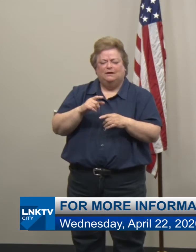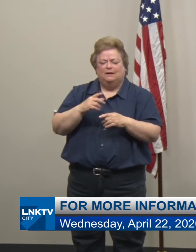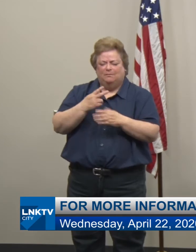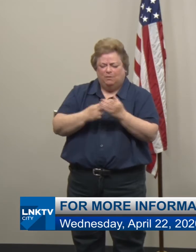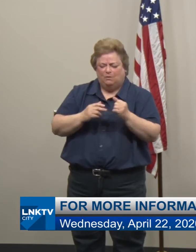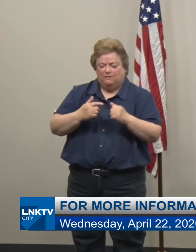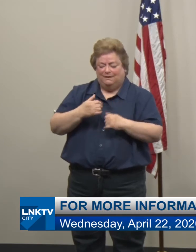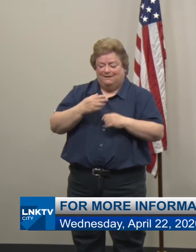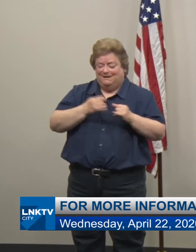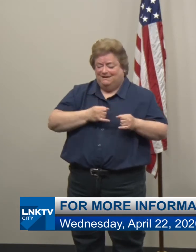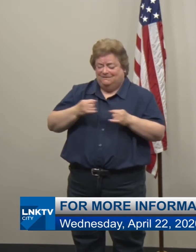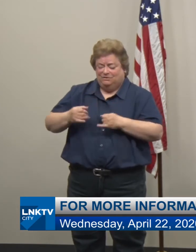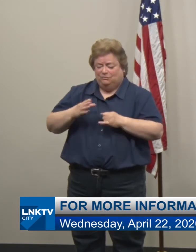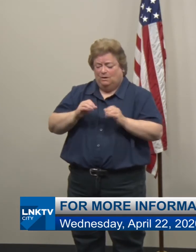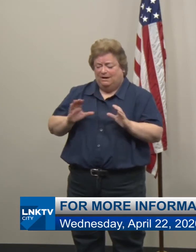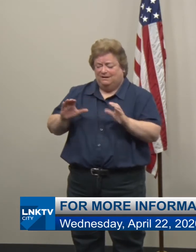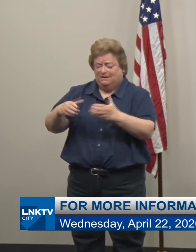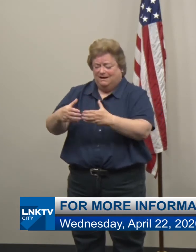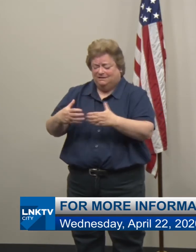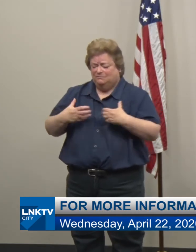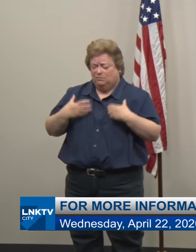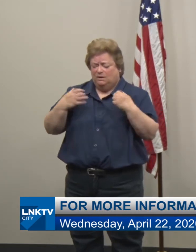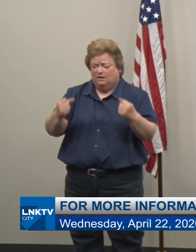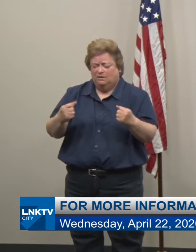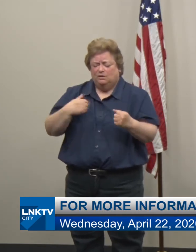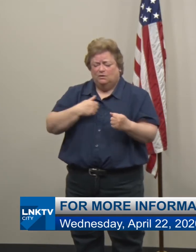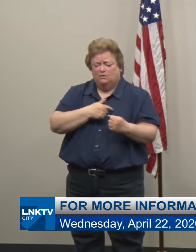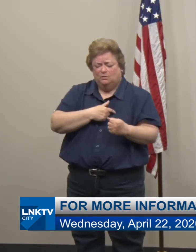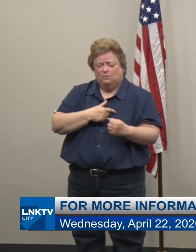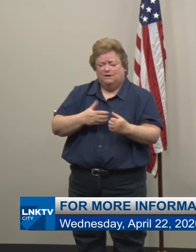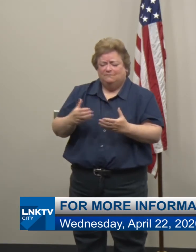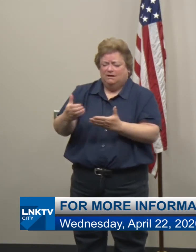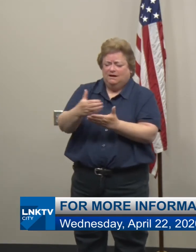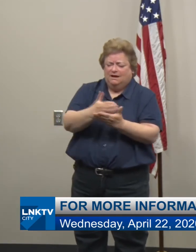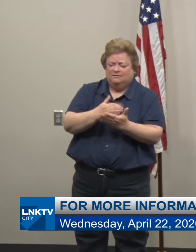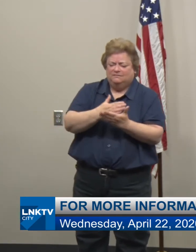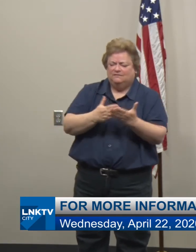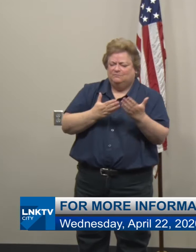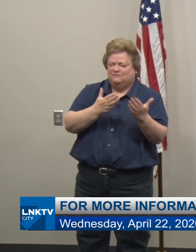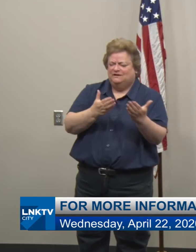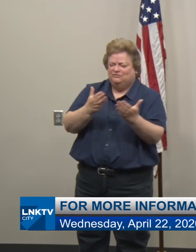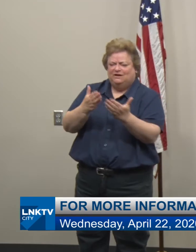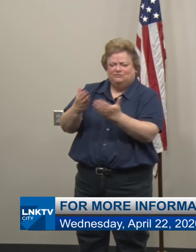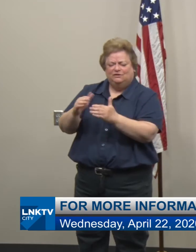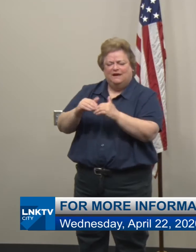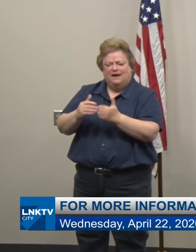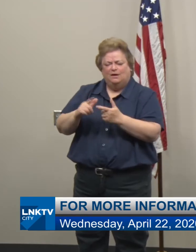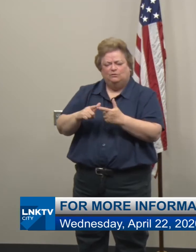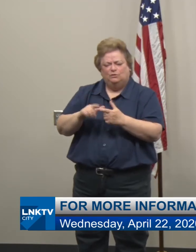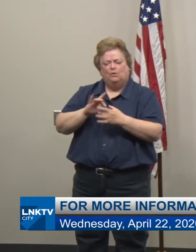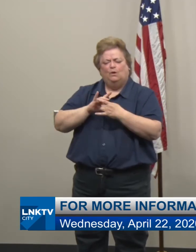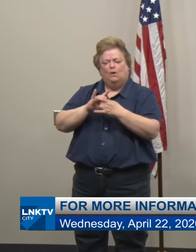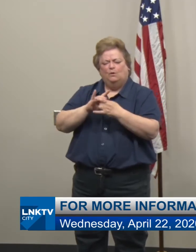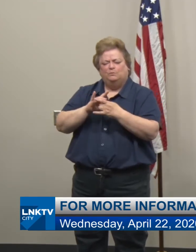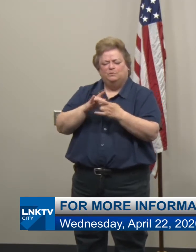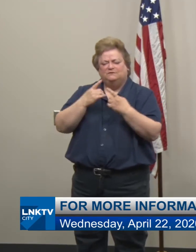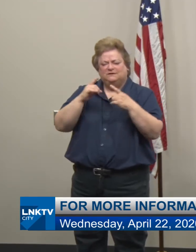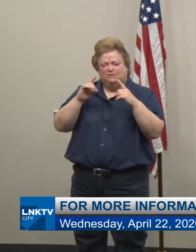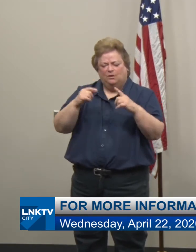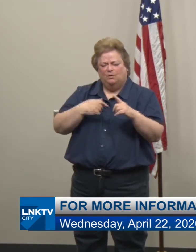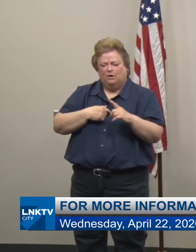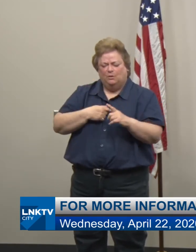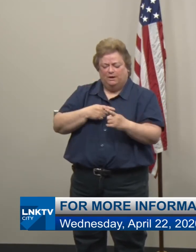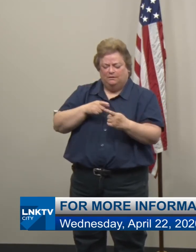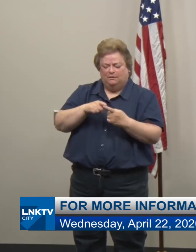collective well-being here in Lincoln. We have gathered together some suggestions for how to cope successfully and are going to address them in three realms: